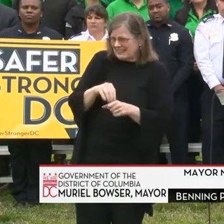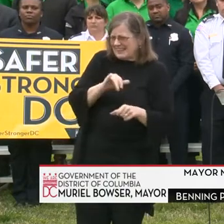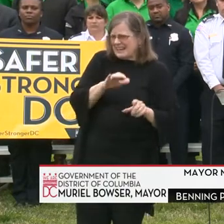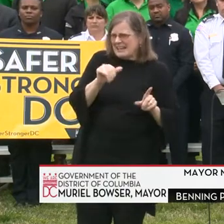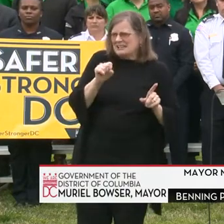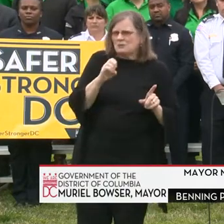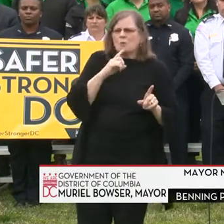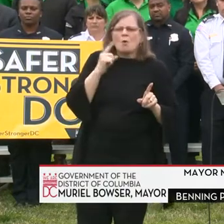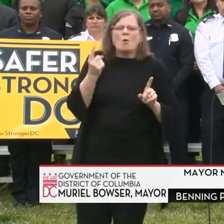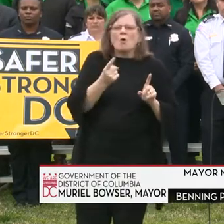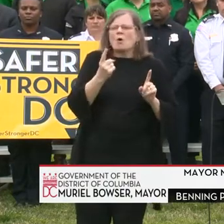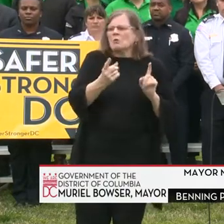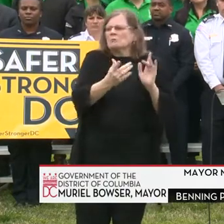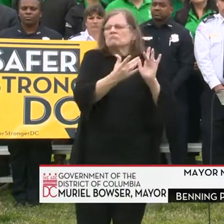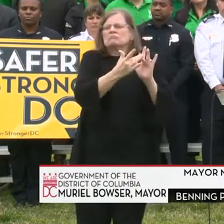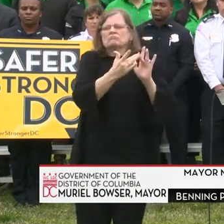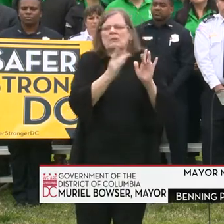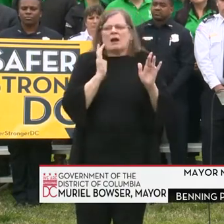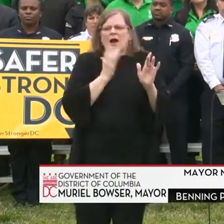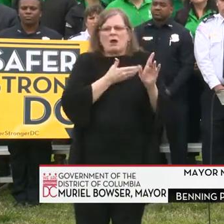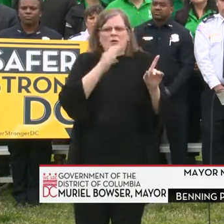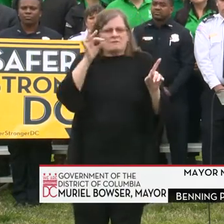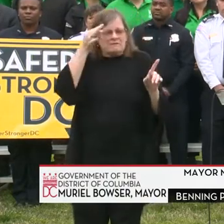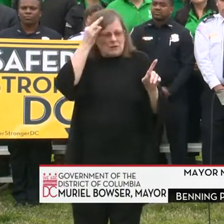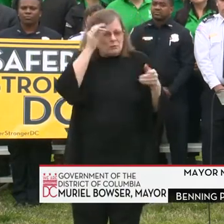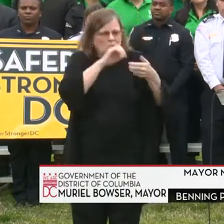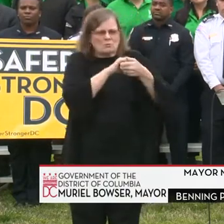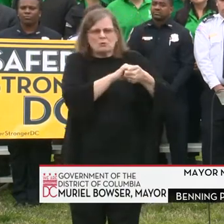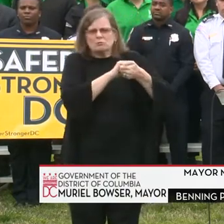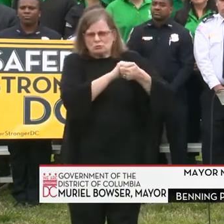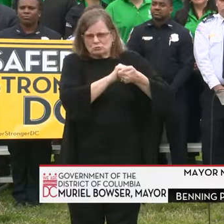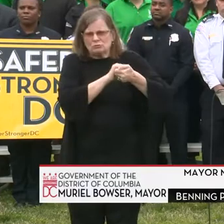federal partners whenever we want to get information on a homicide case.